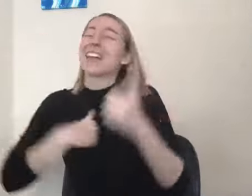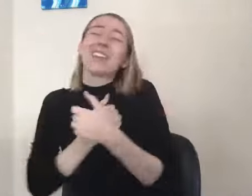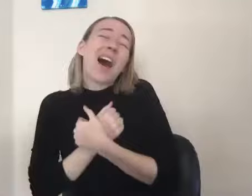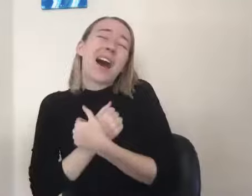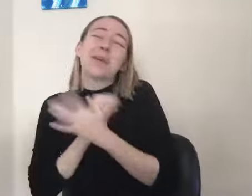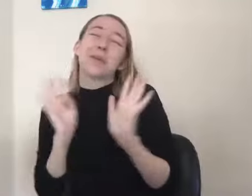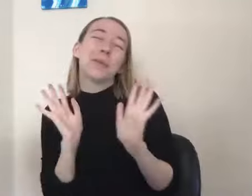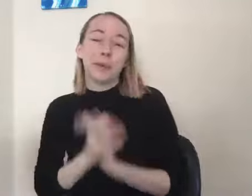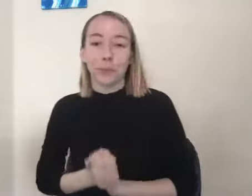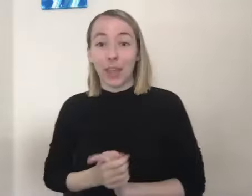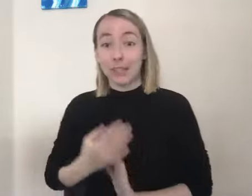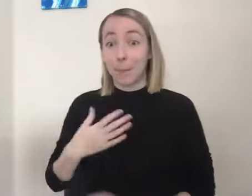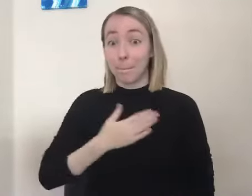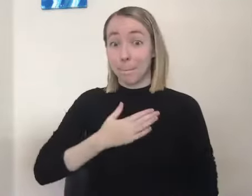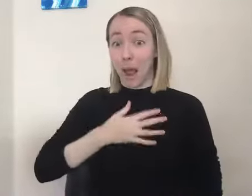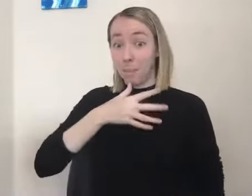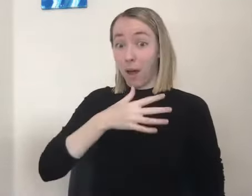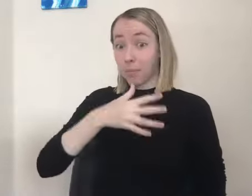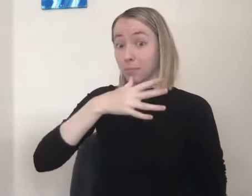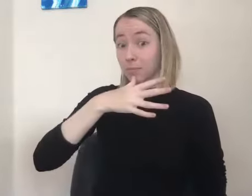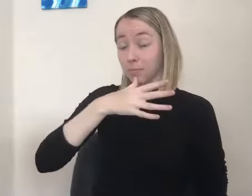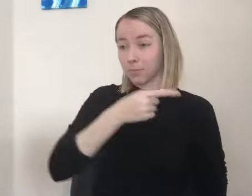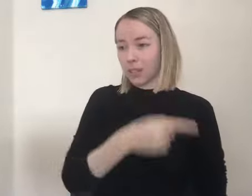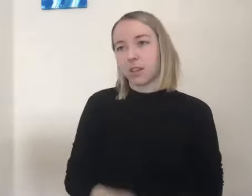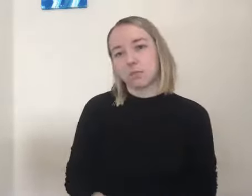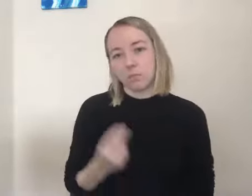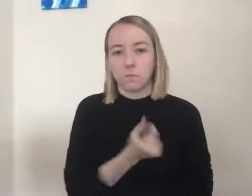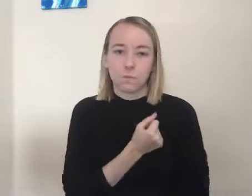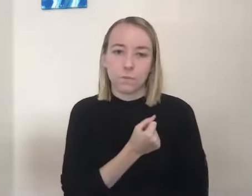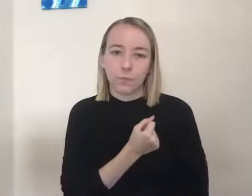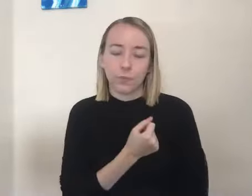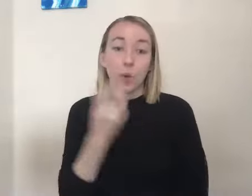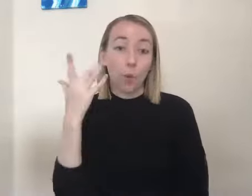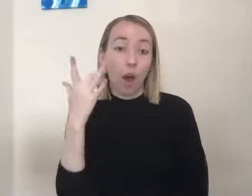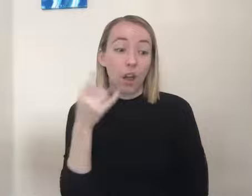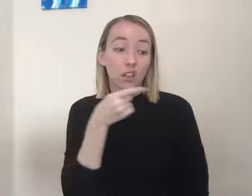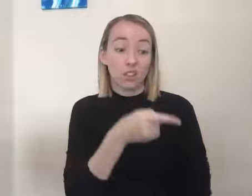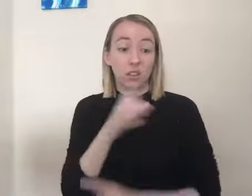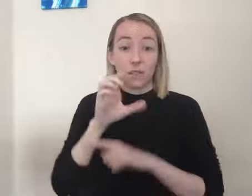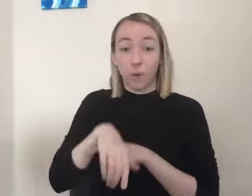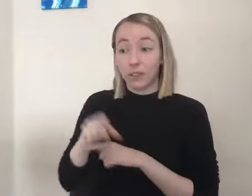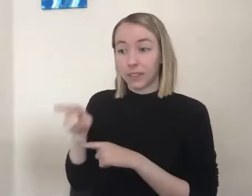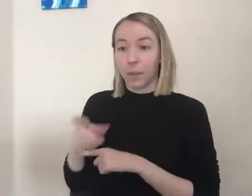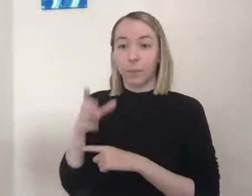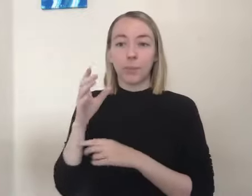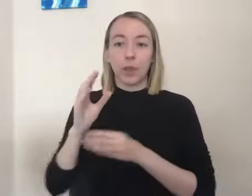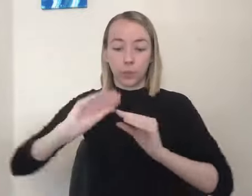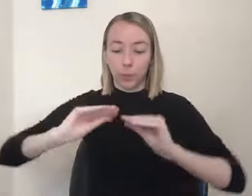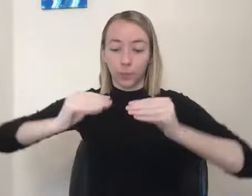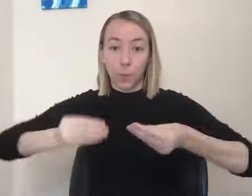stay at the weekend, they would ask, what gran? And if I said your Granny Mary, which was my husband's mother, they're, yay, that's great. See, if I said you're going